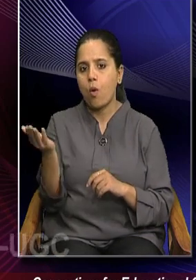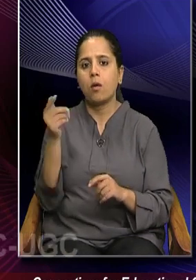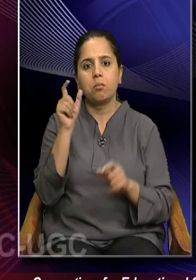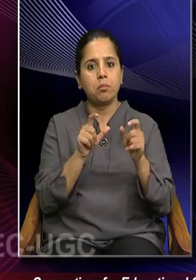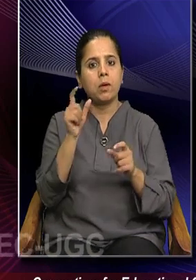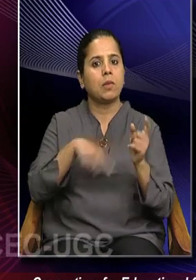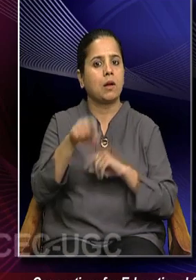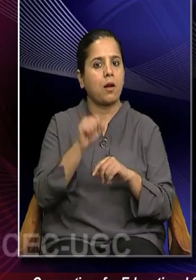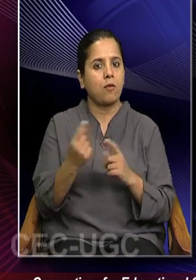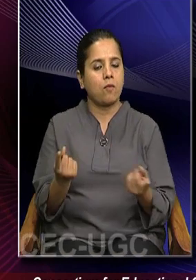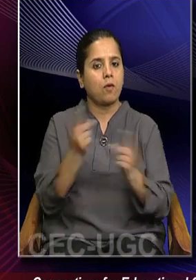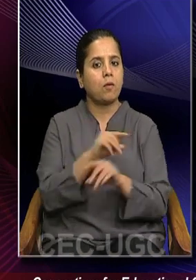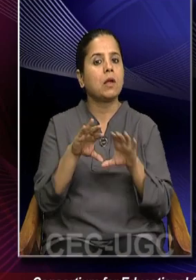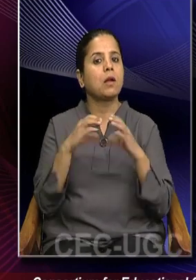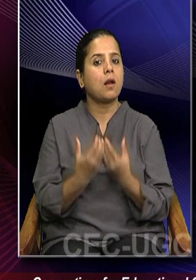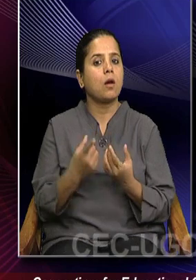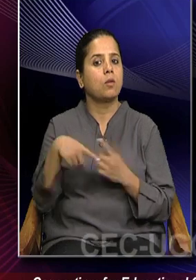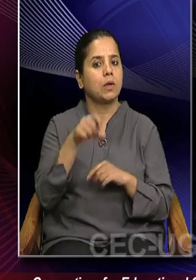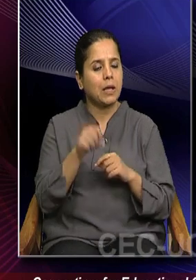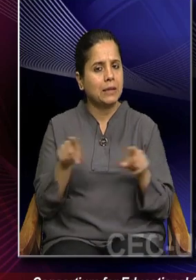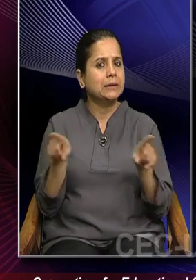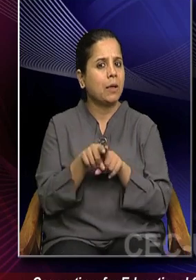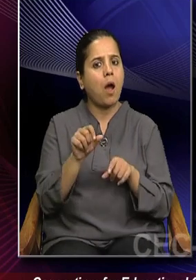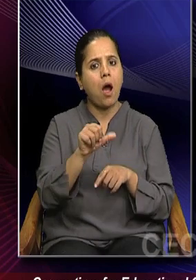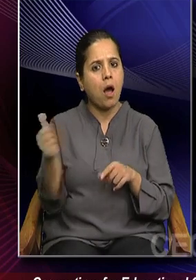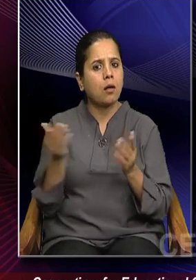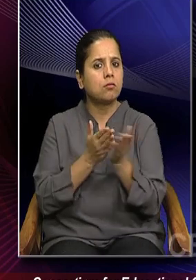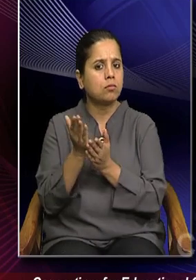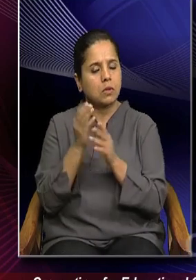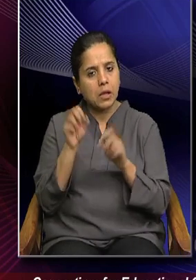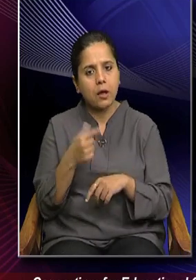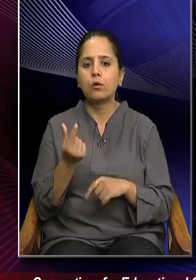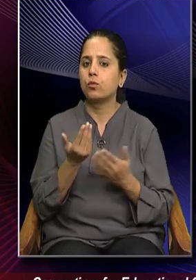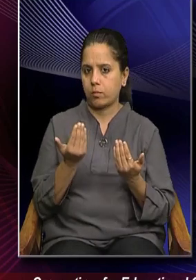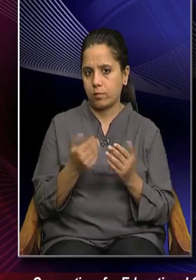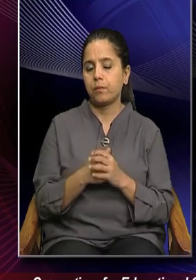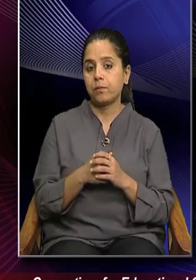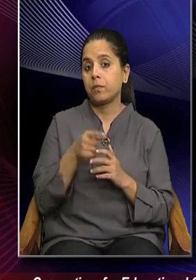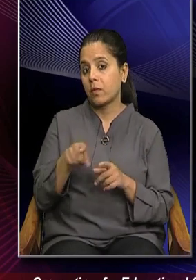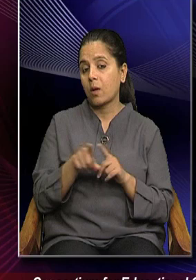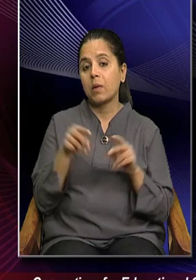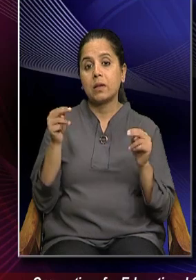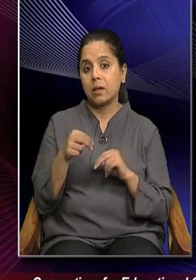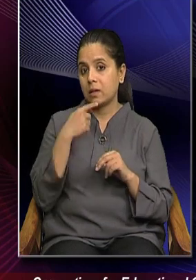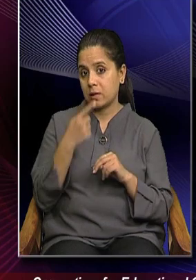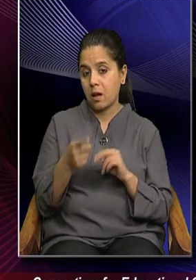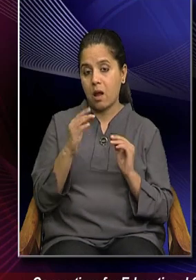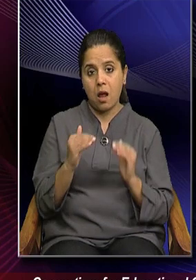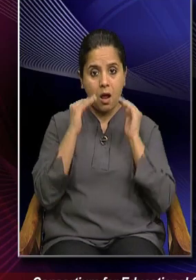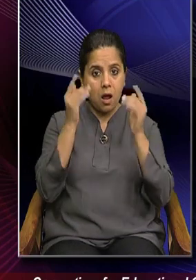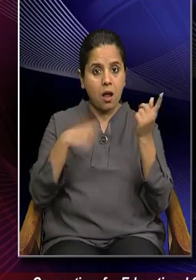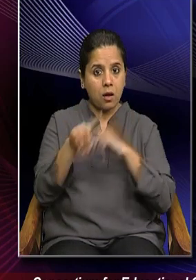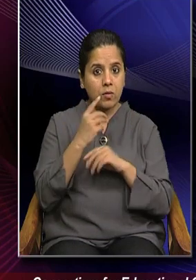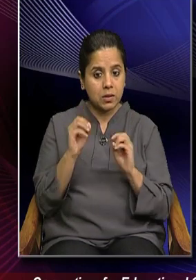citizens for the flipped classroom and similar other approaches. It also requires a high